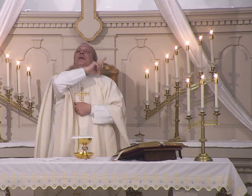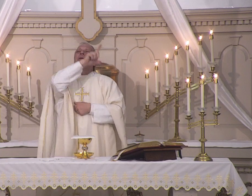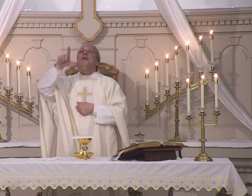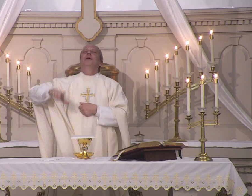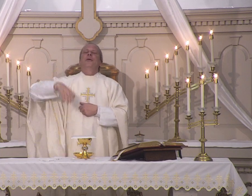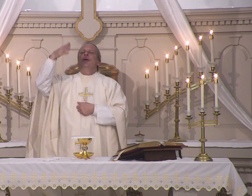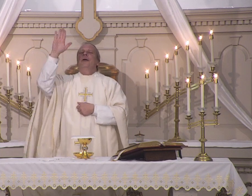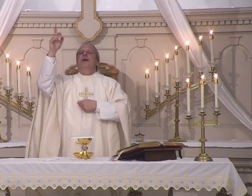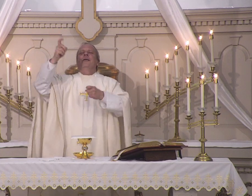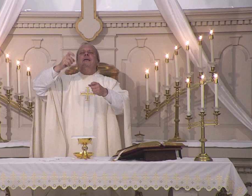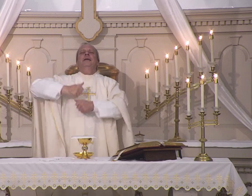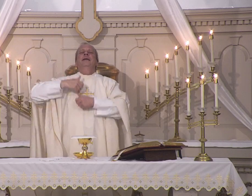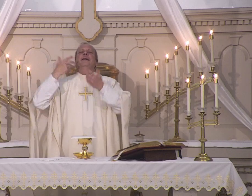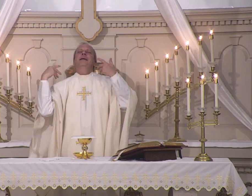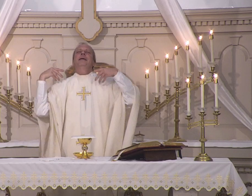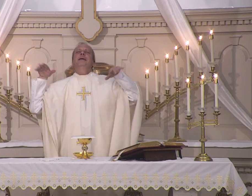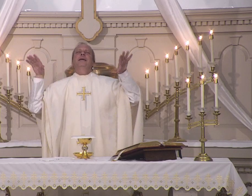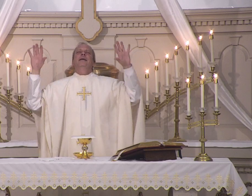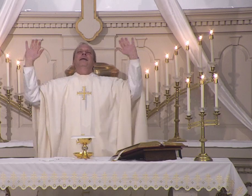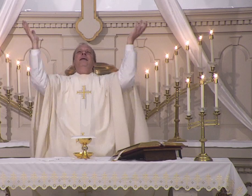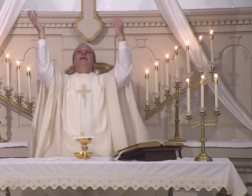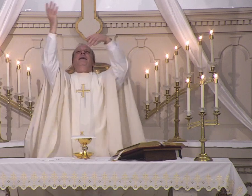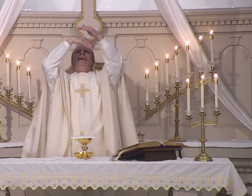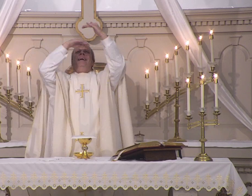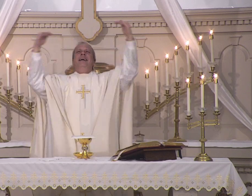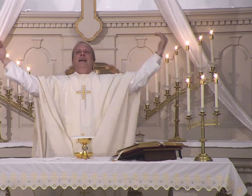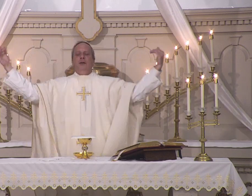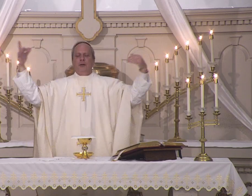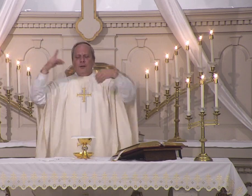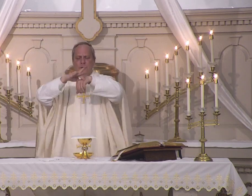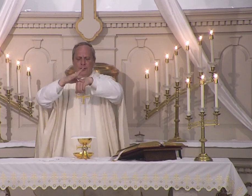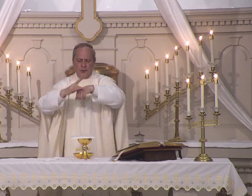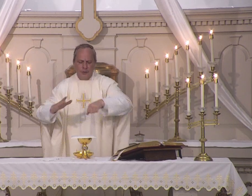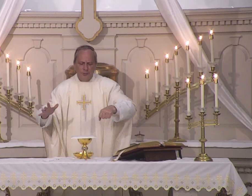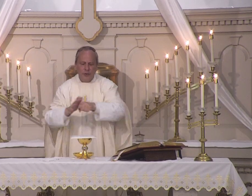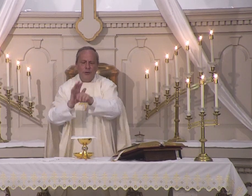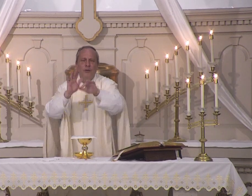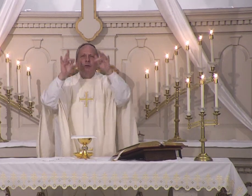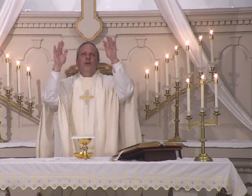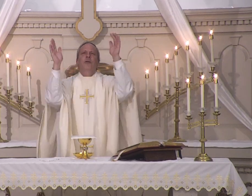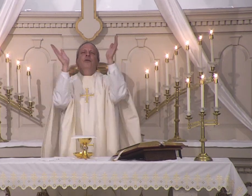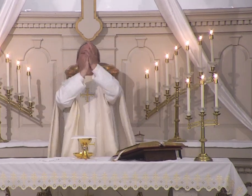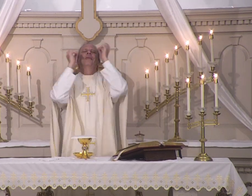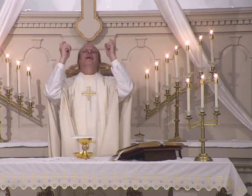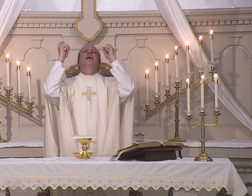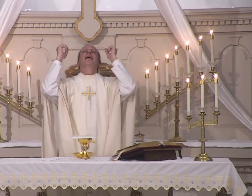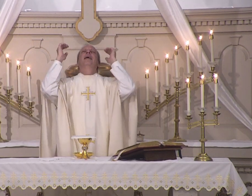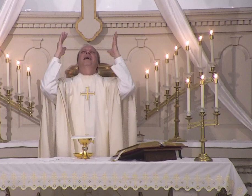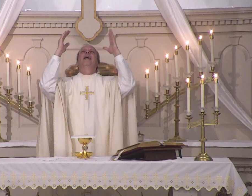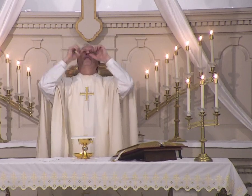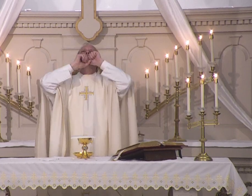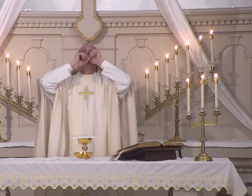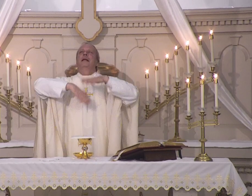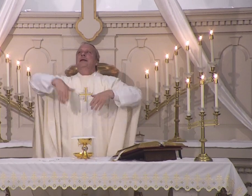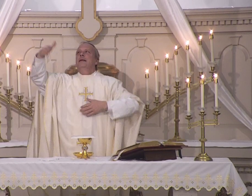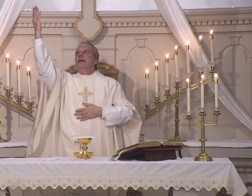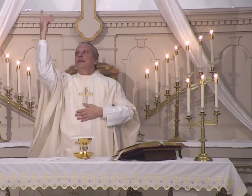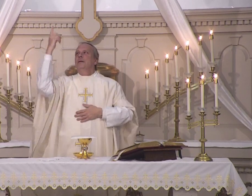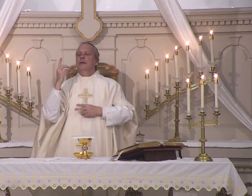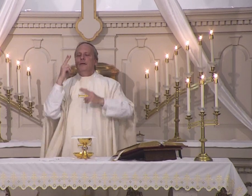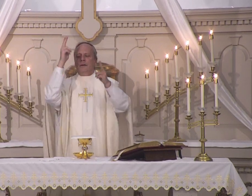holy, Lord God of hosts, heaven and earth are full of your glory. Hosanna in the